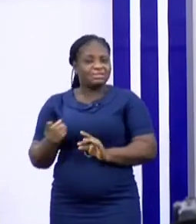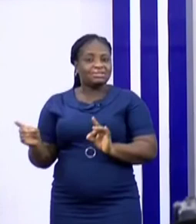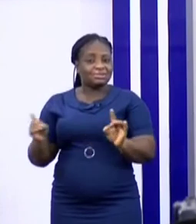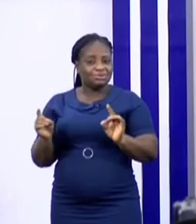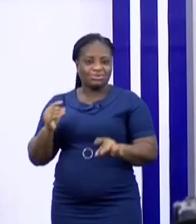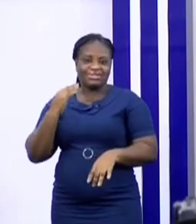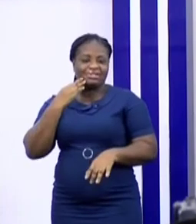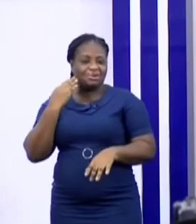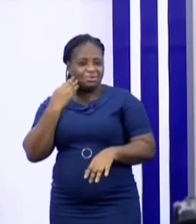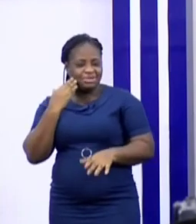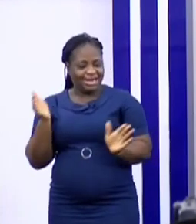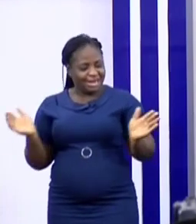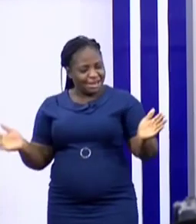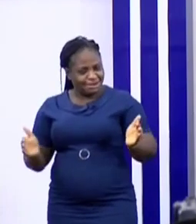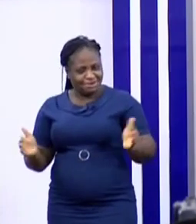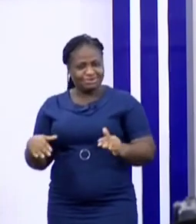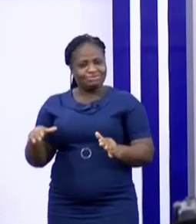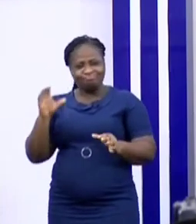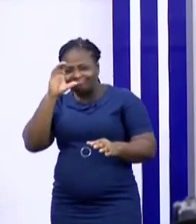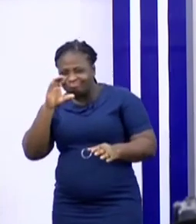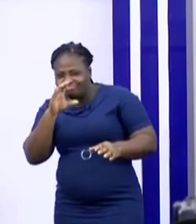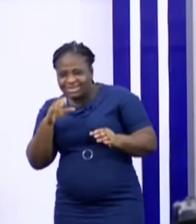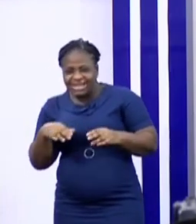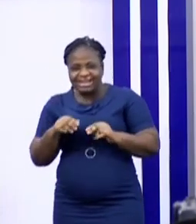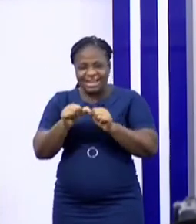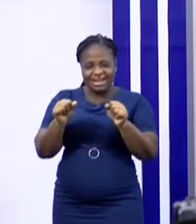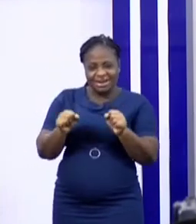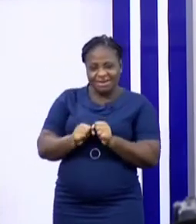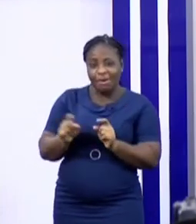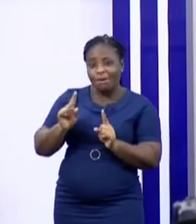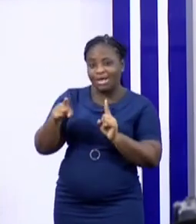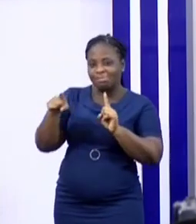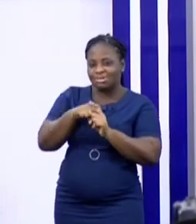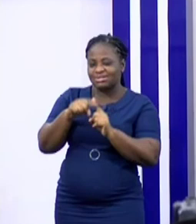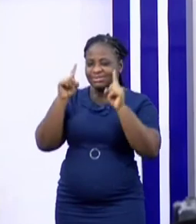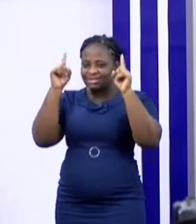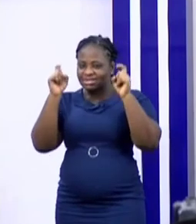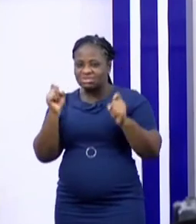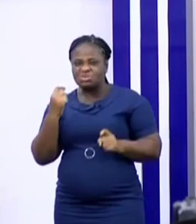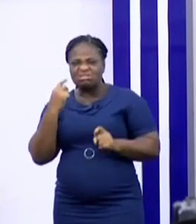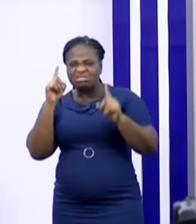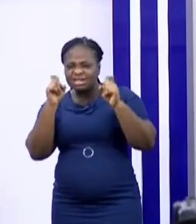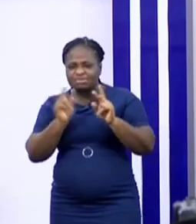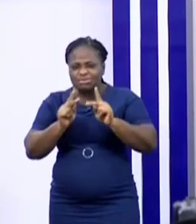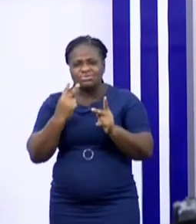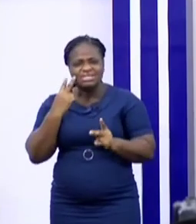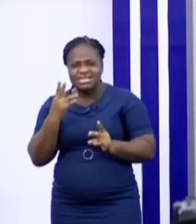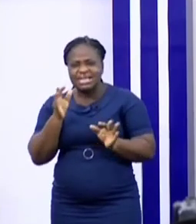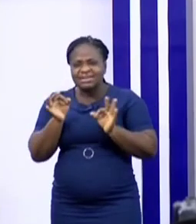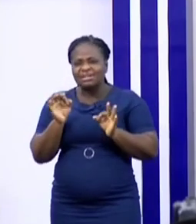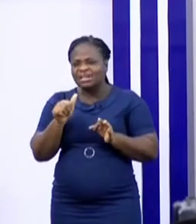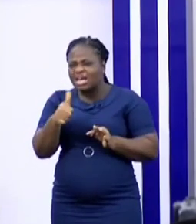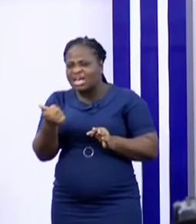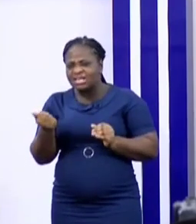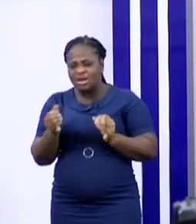the house, they are encouraged to look at the area where the positive is, to test people to see whether is there any community